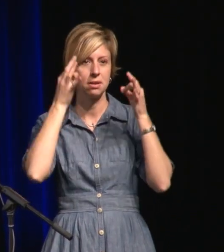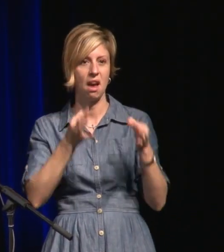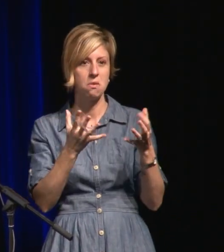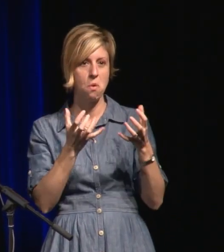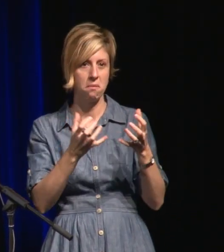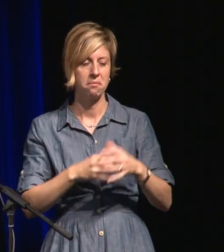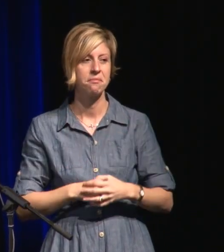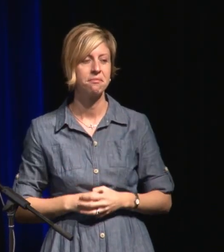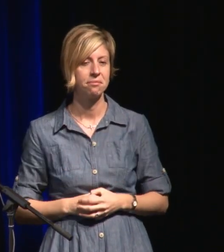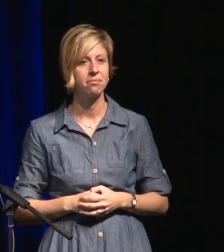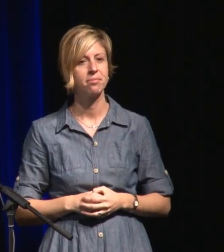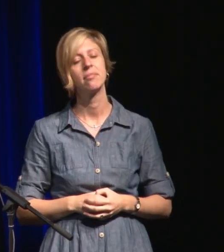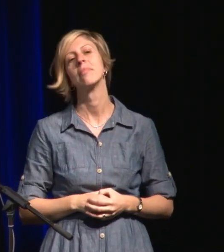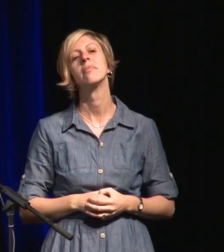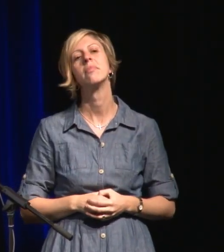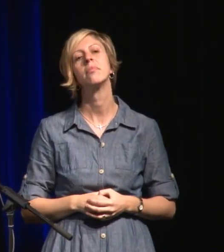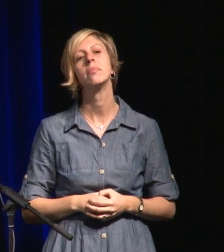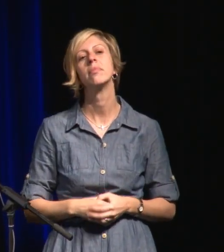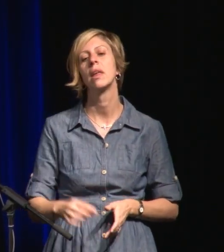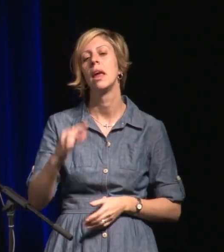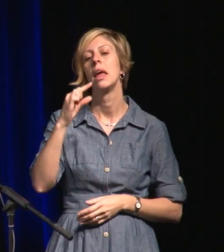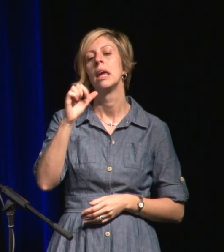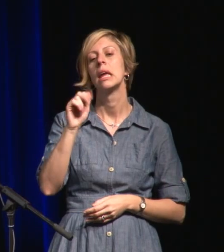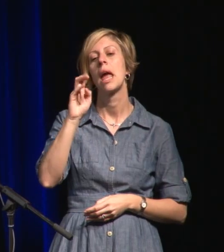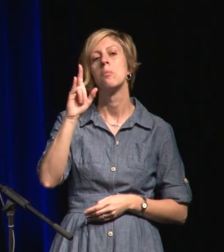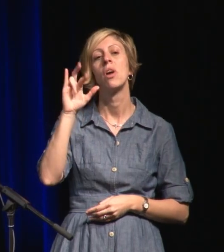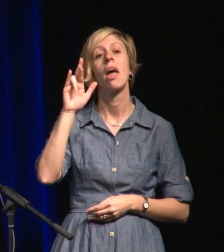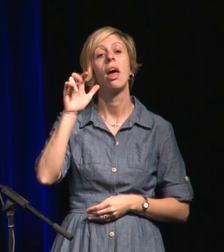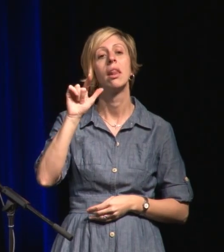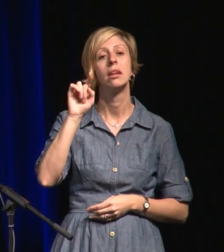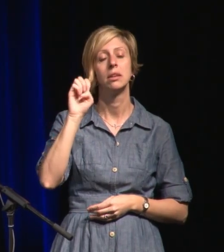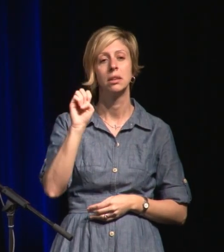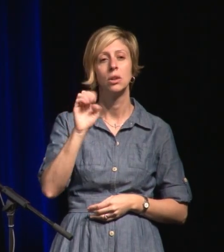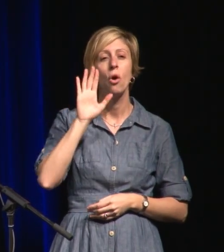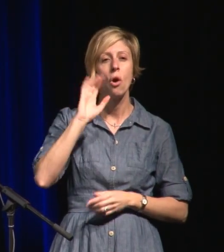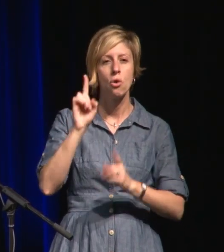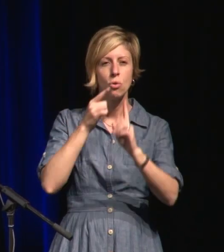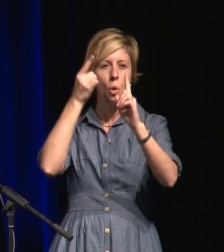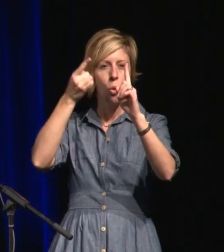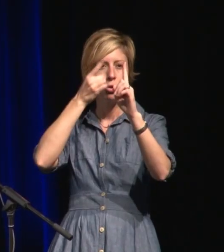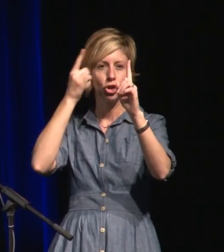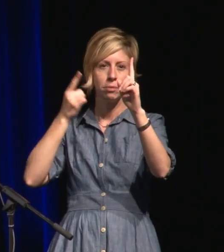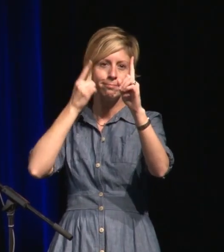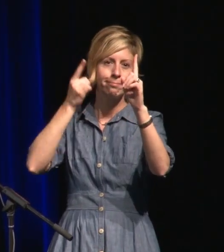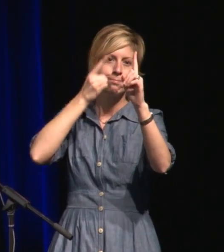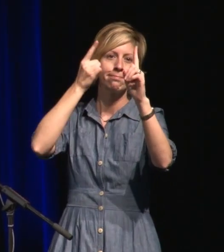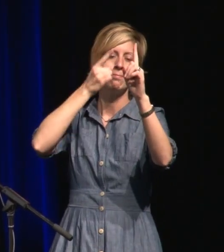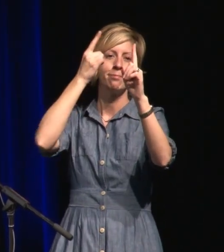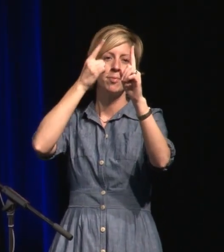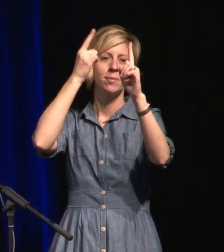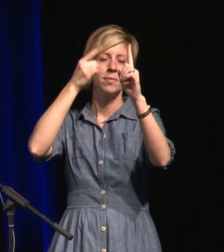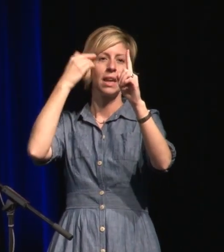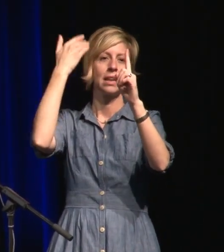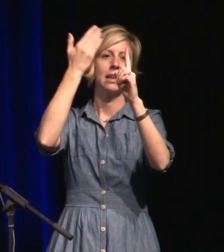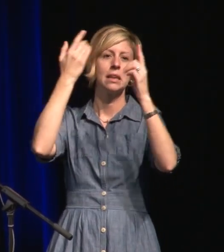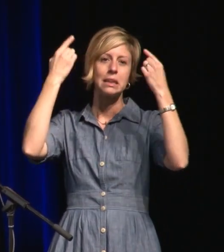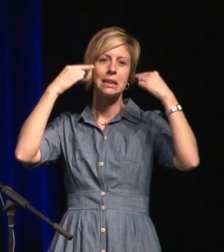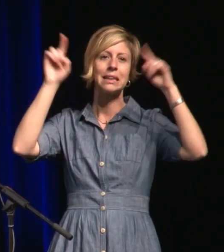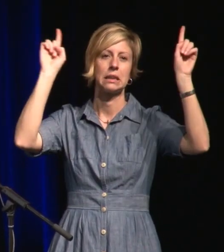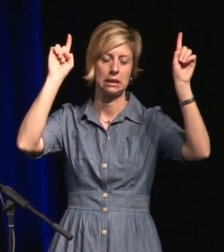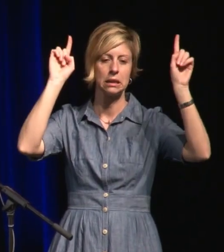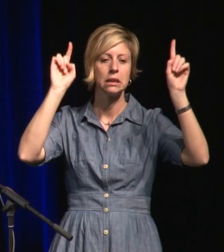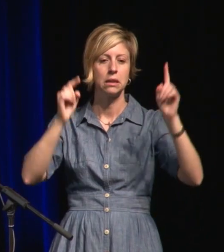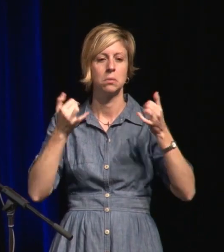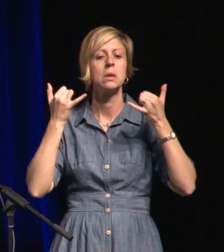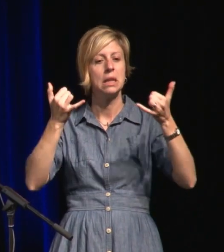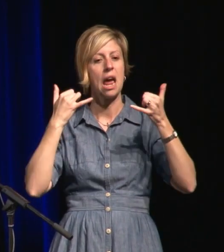Gabrielle was fueled by her own goal, empowered by the knowledge and skills to achieve it, and now she's paying it forward in a very